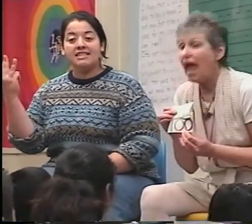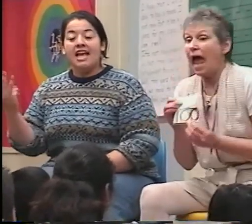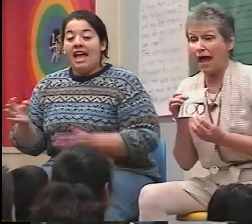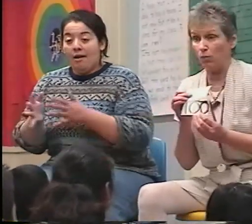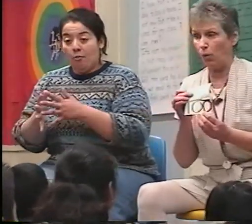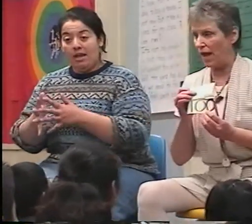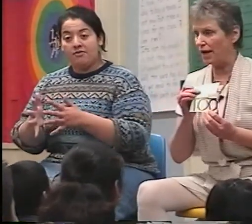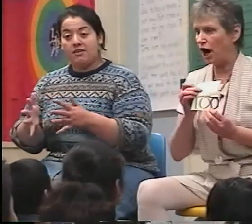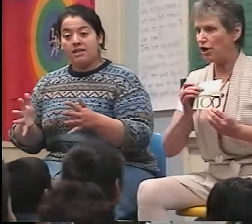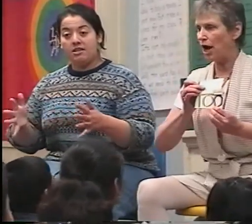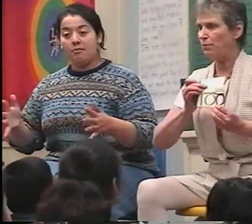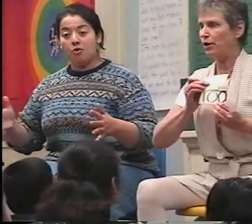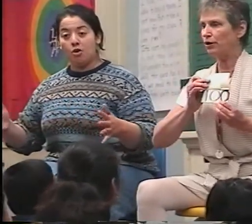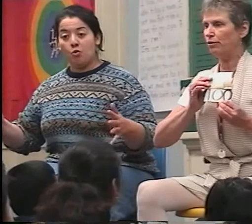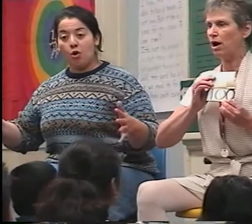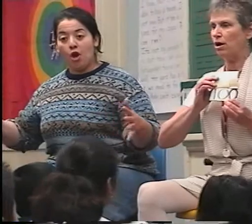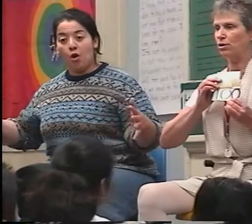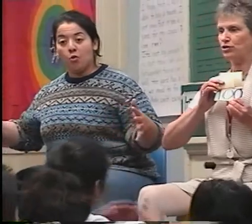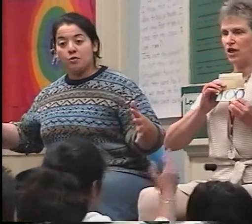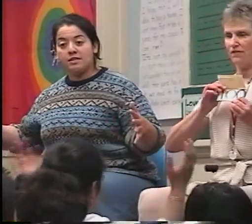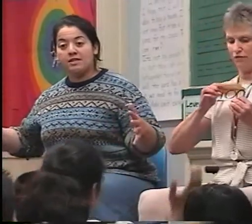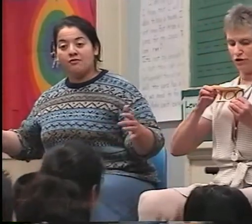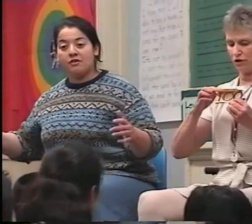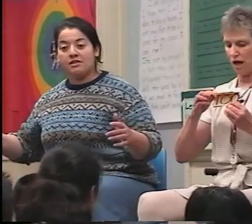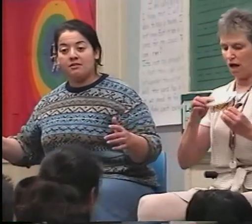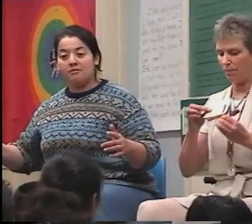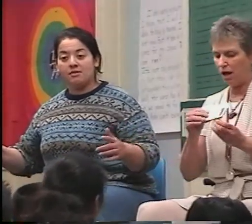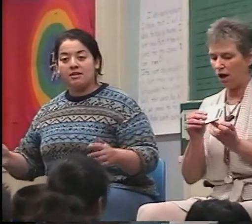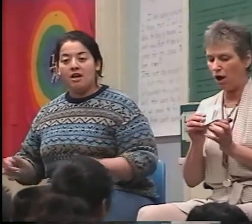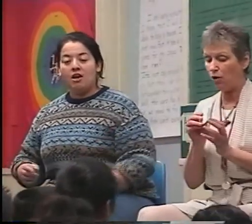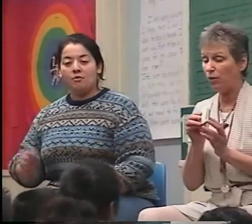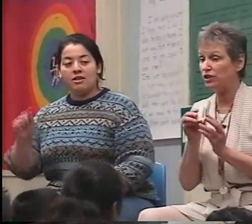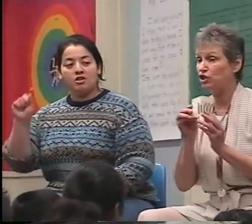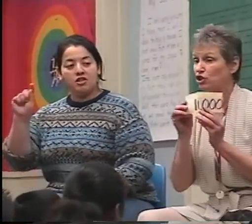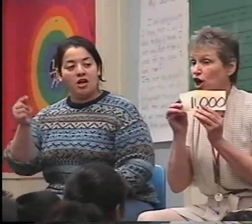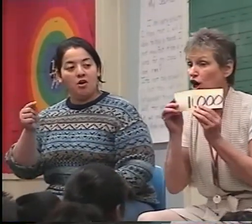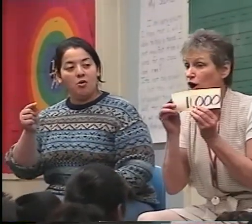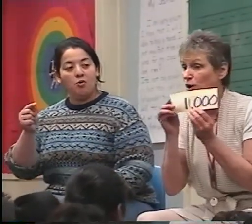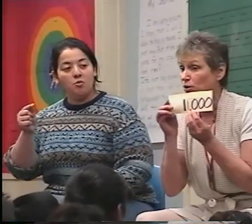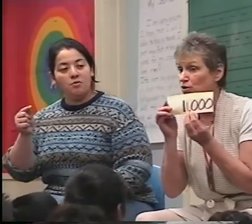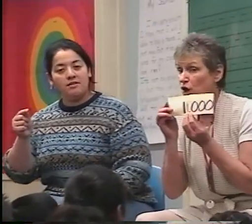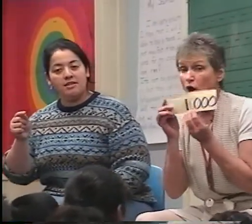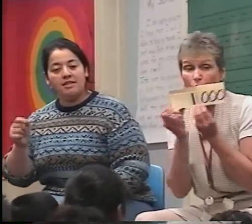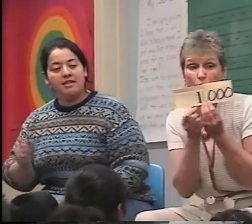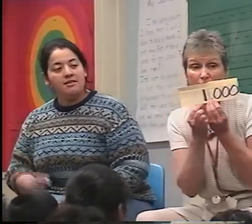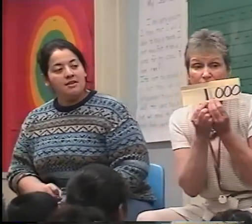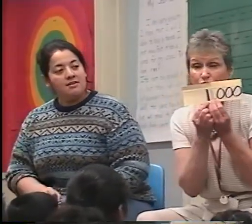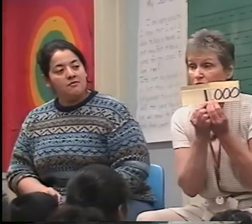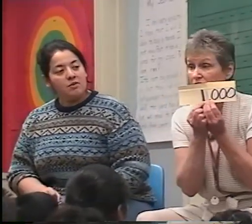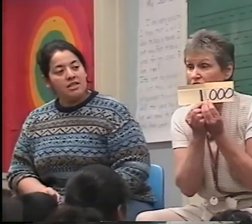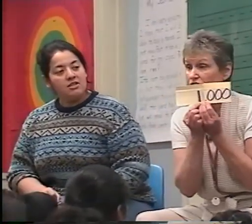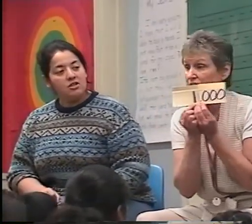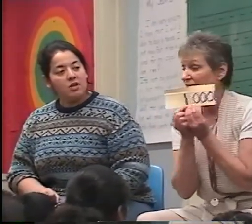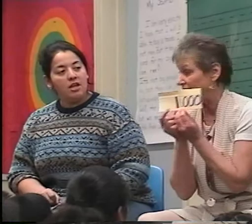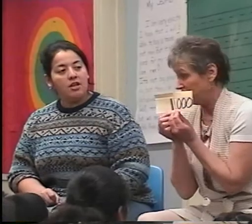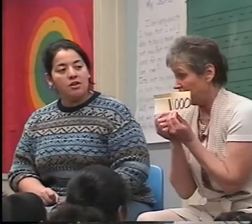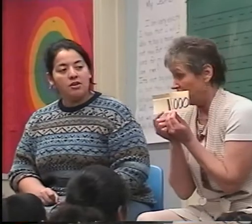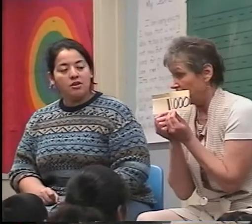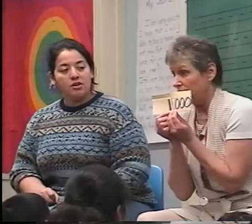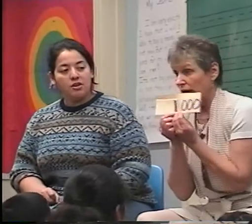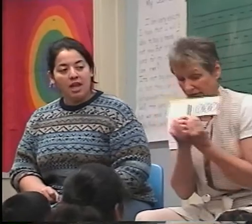hundreds. And when our number grows, the first comma always shows. We've reached